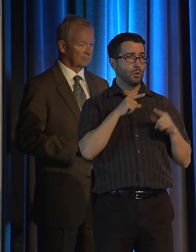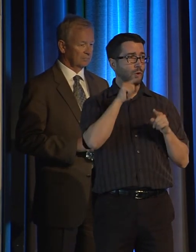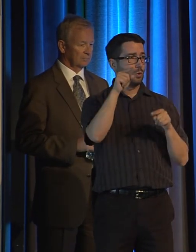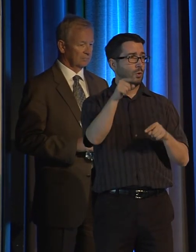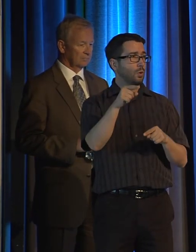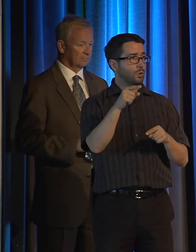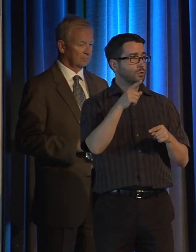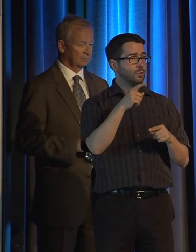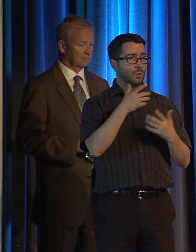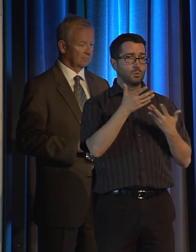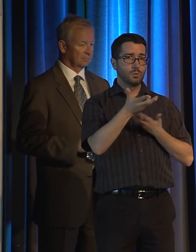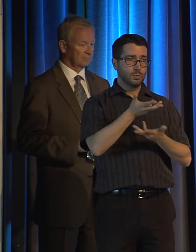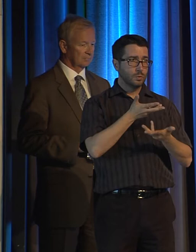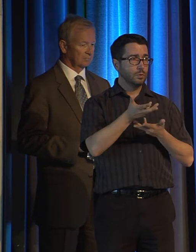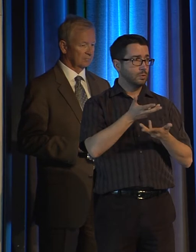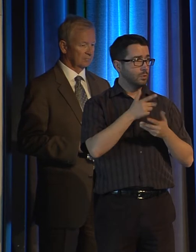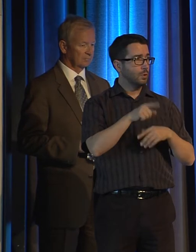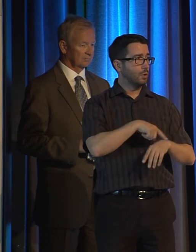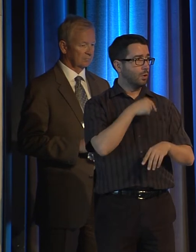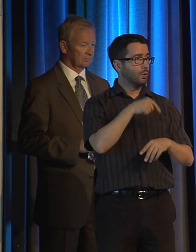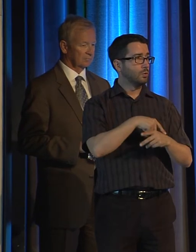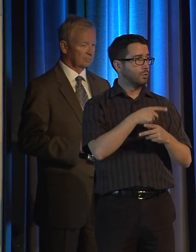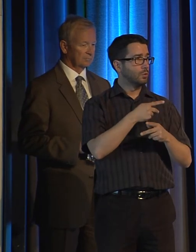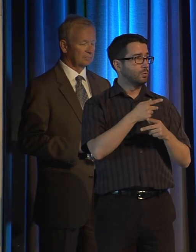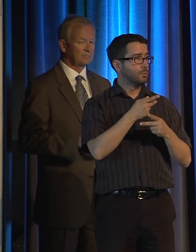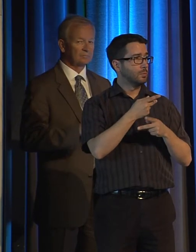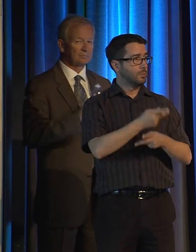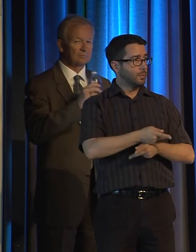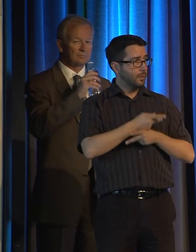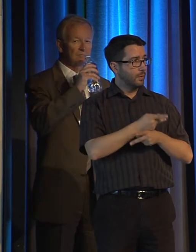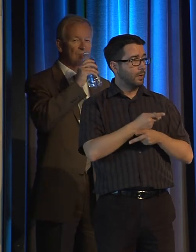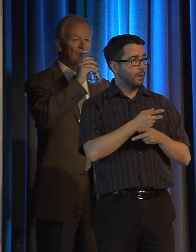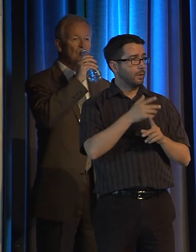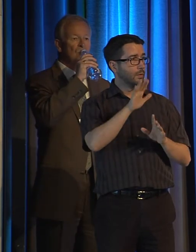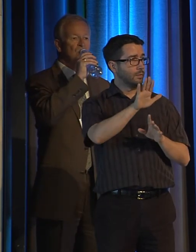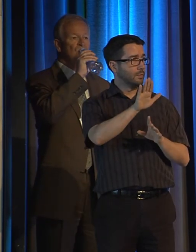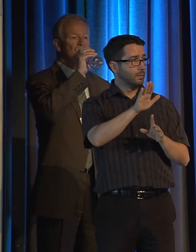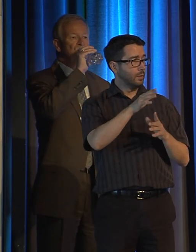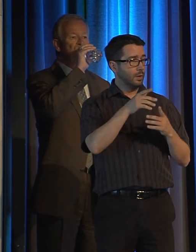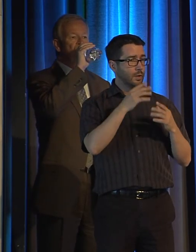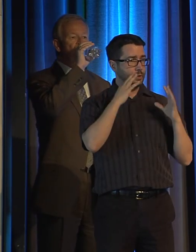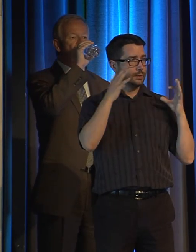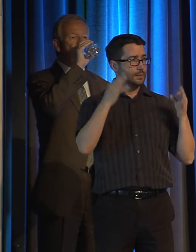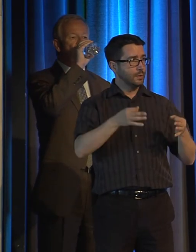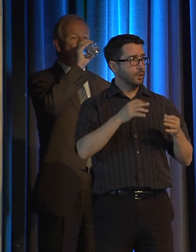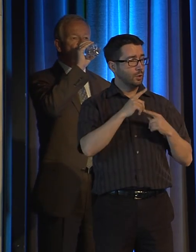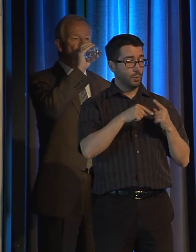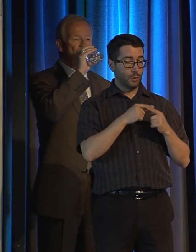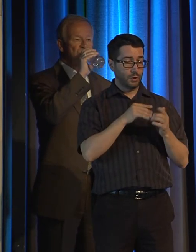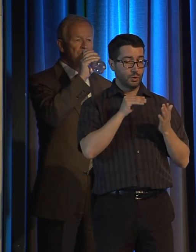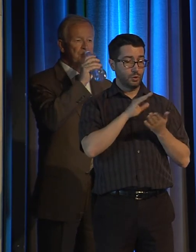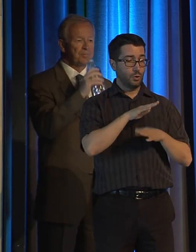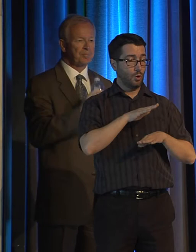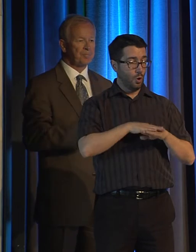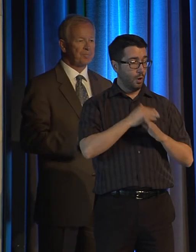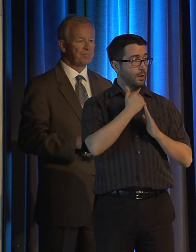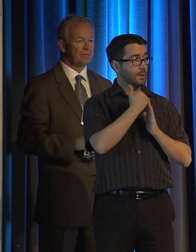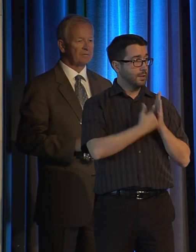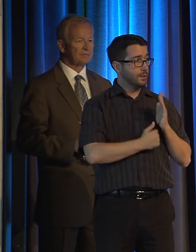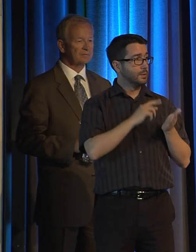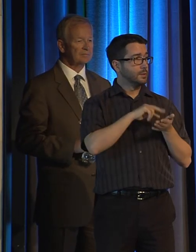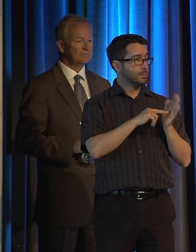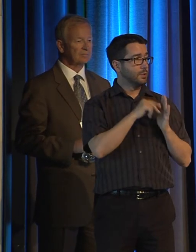long-term care facilities, the process of determining when you're on a list means you're eligible to be